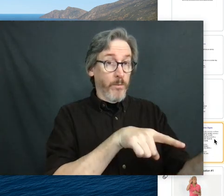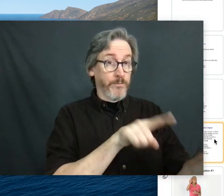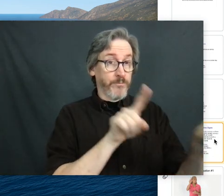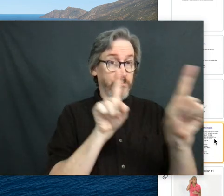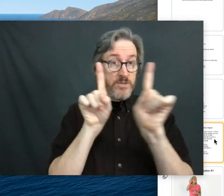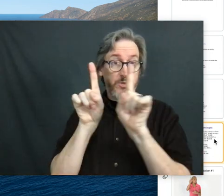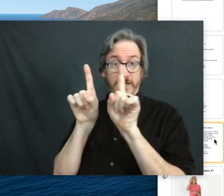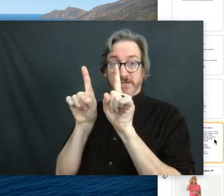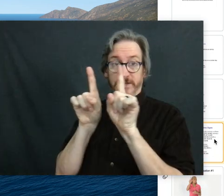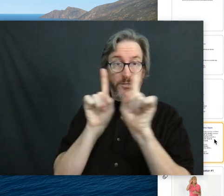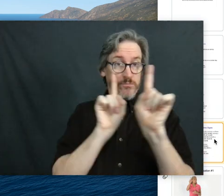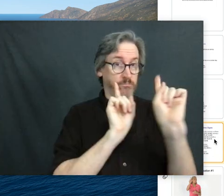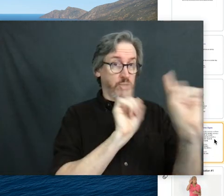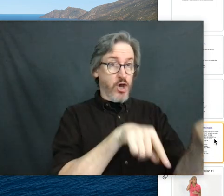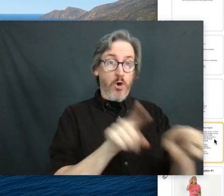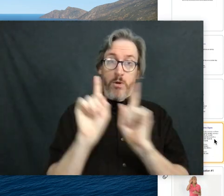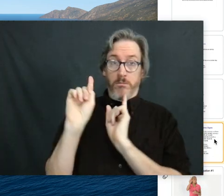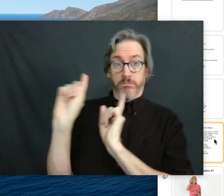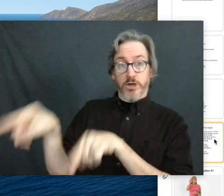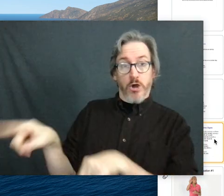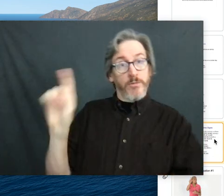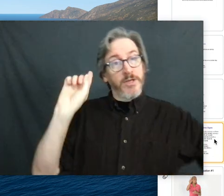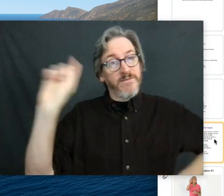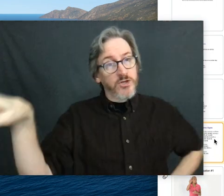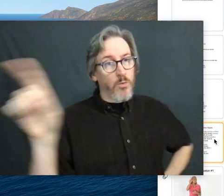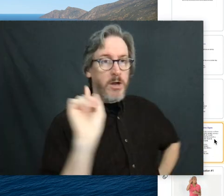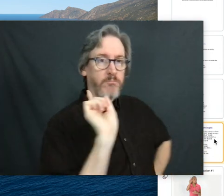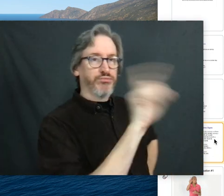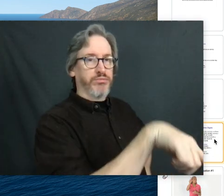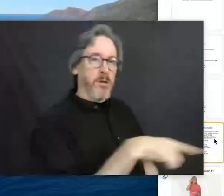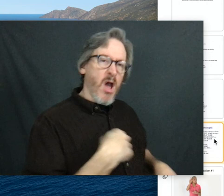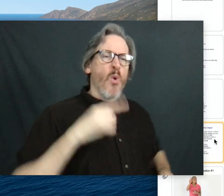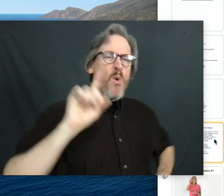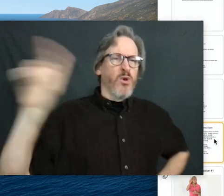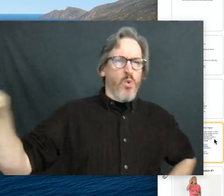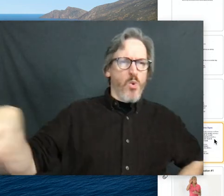Go. 2 index fingers. Go. Go. You can even do one.